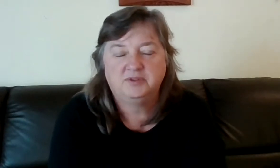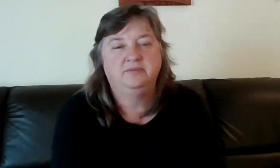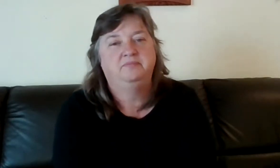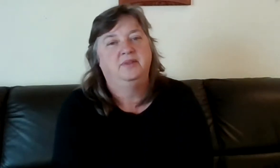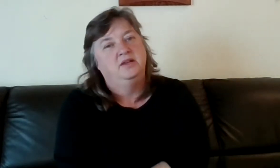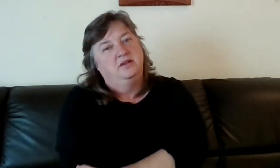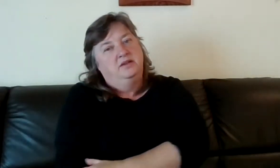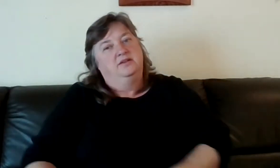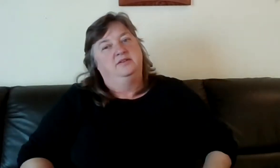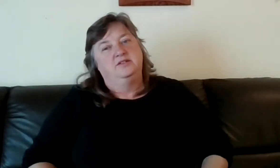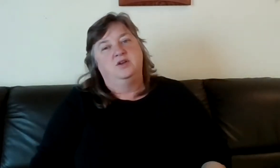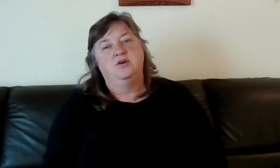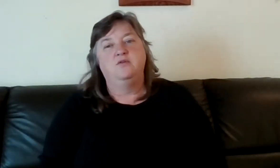description. So